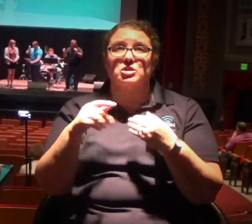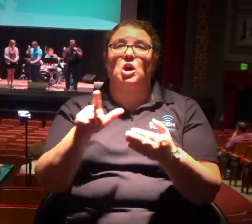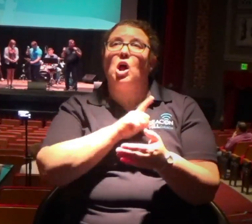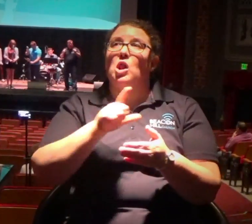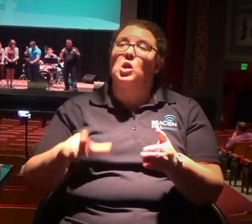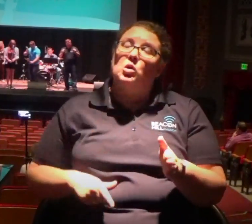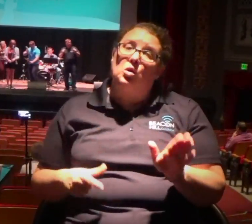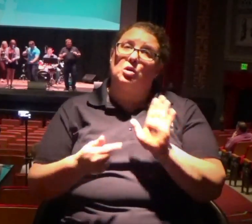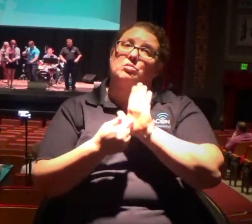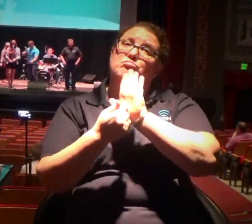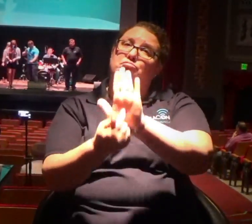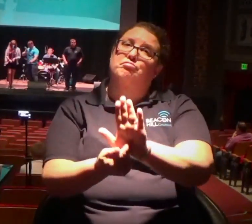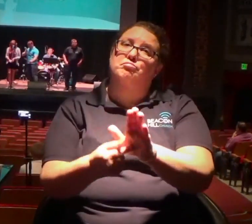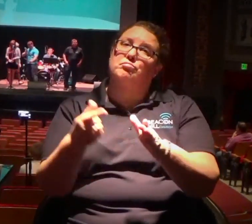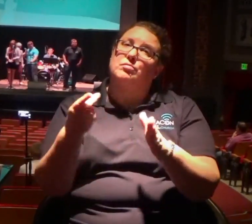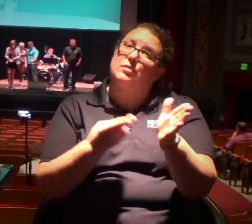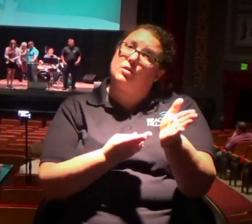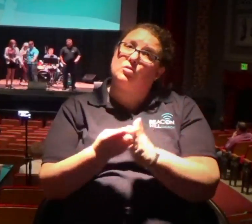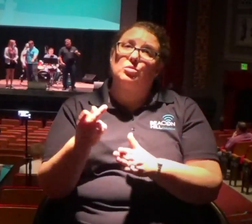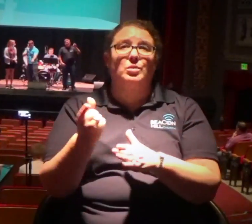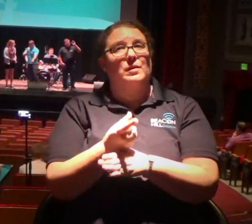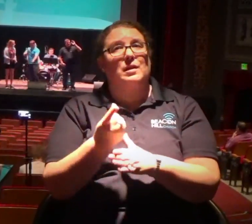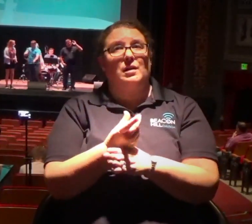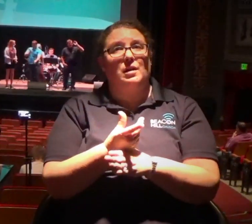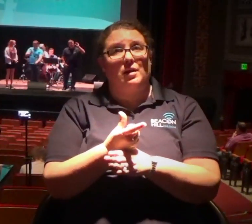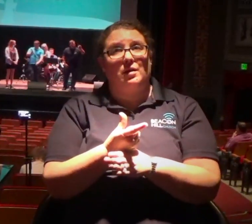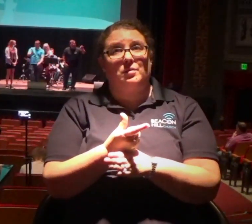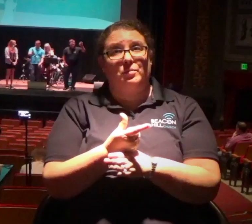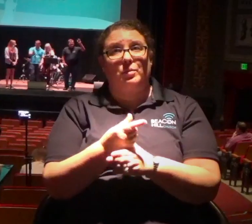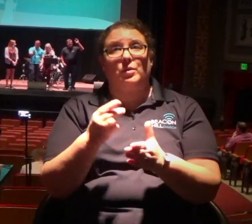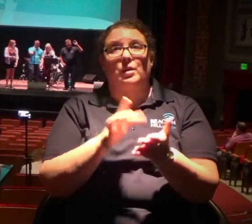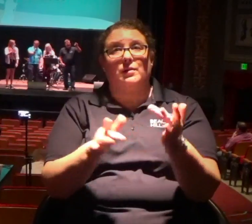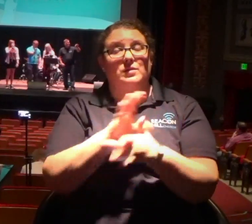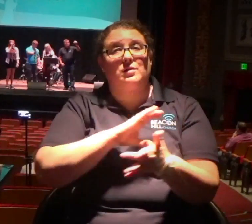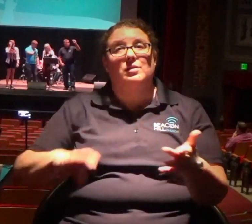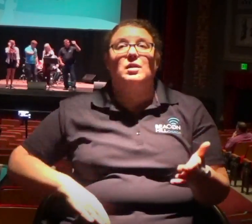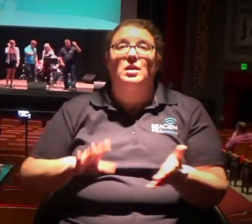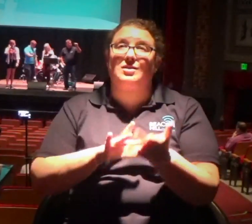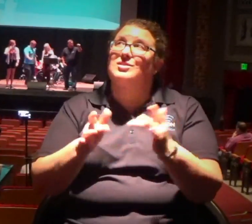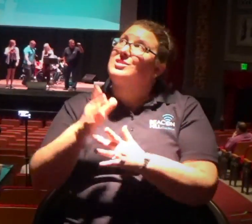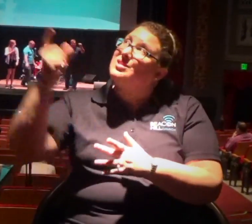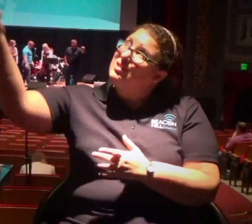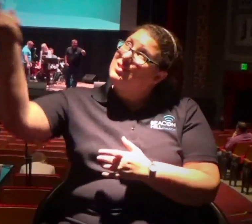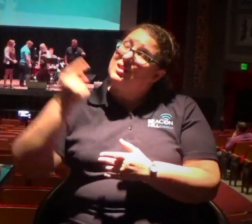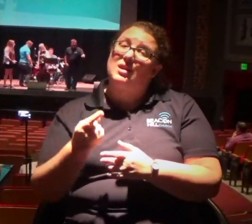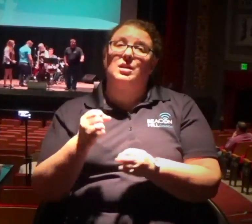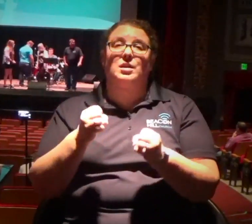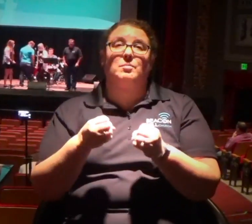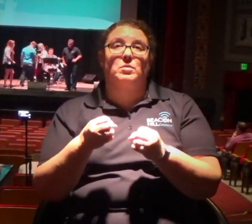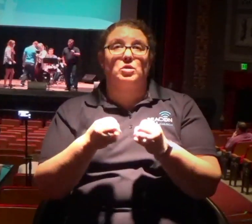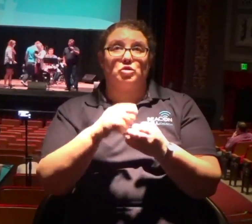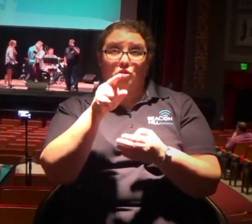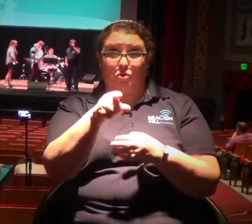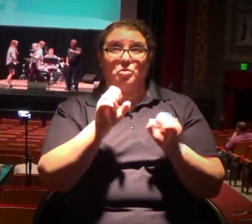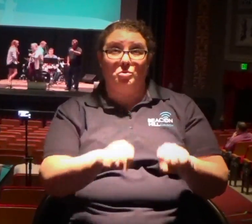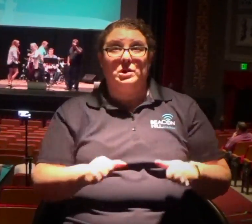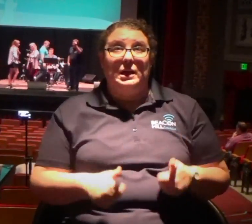you the truth of the gospel of Jesus Christ? That Jesus Christ came so that you could live. He died a horrible